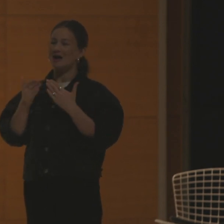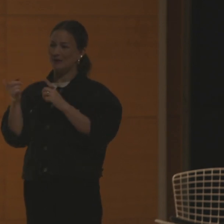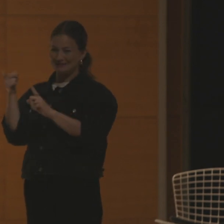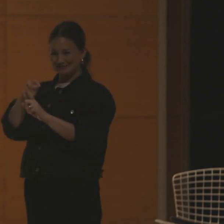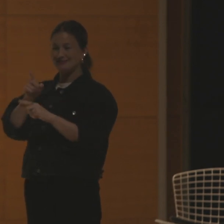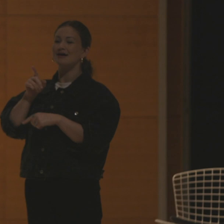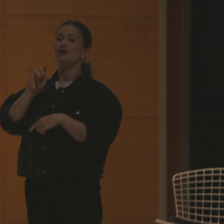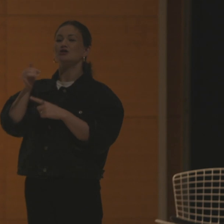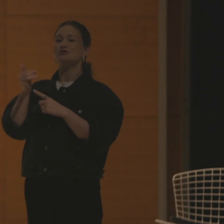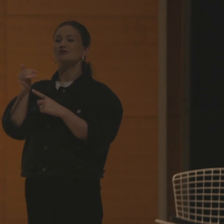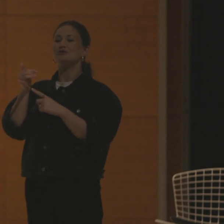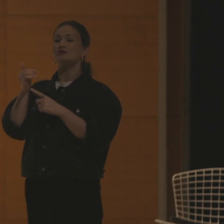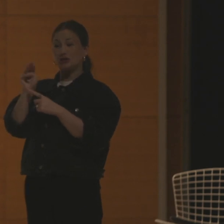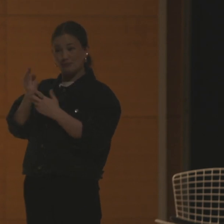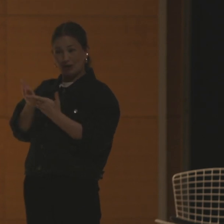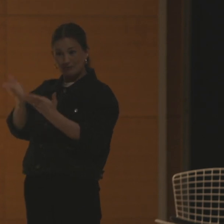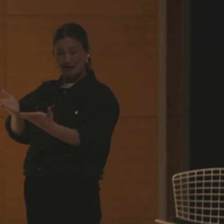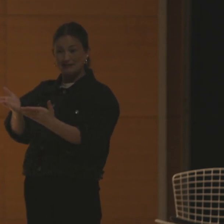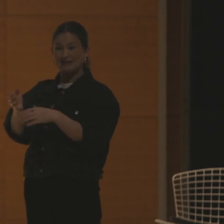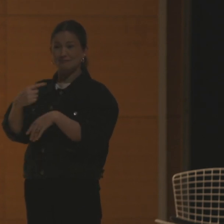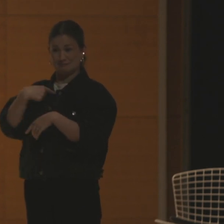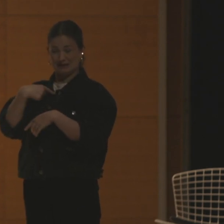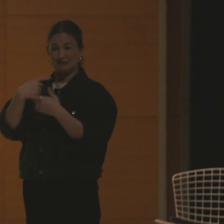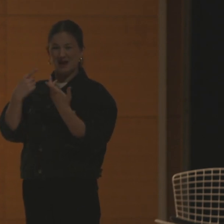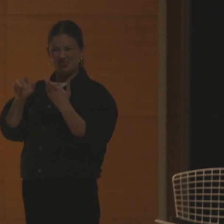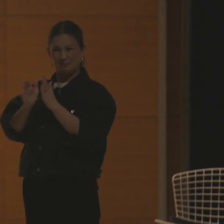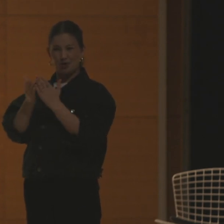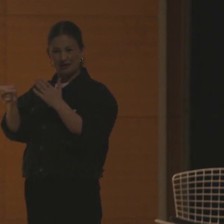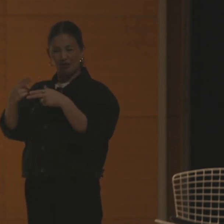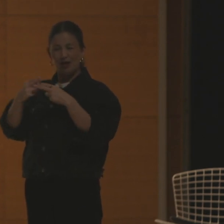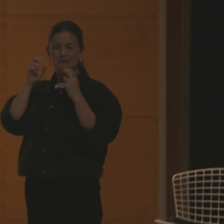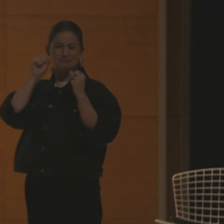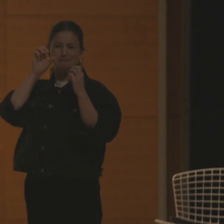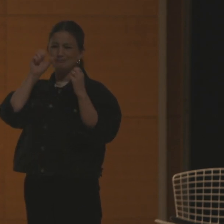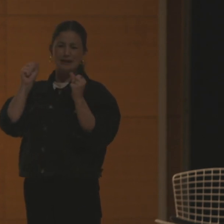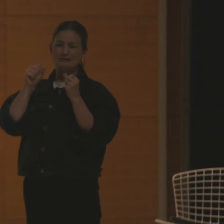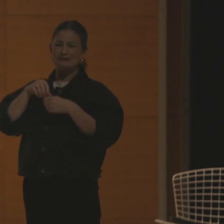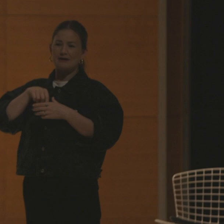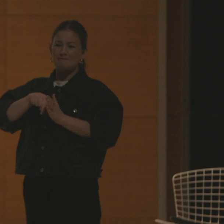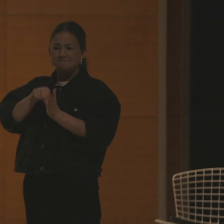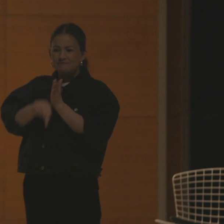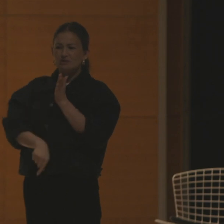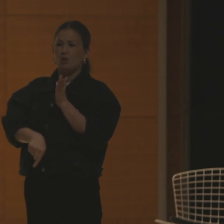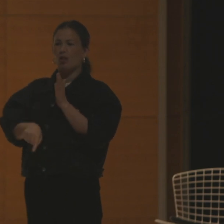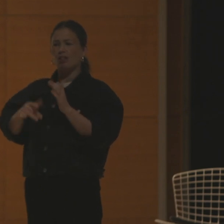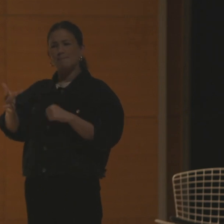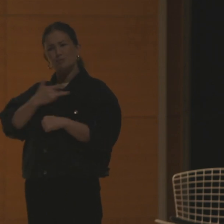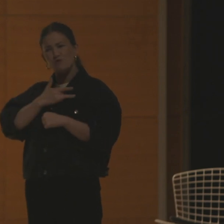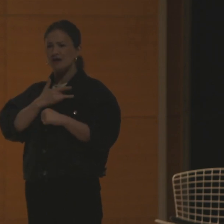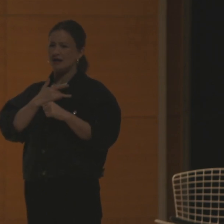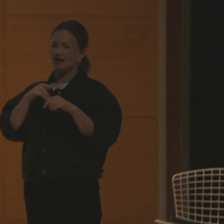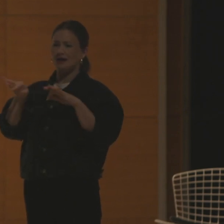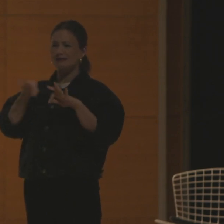Jim was the one who first recommended Night of the Living Res to me, a book he calls a spectacularly visceral and moving account of the experience